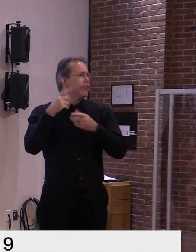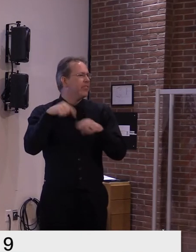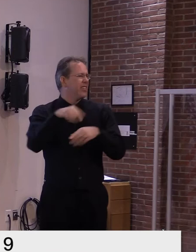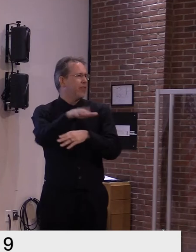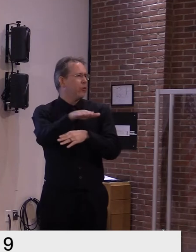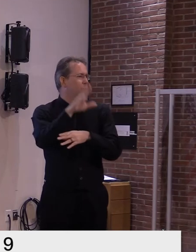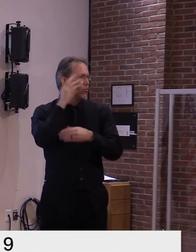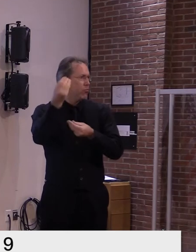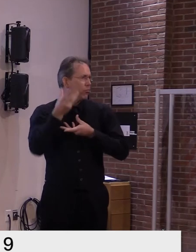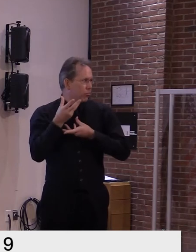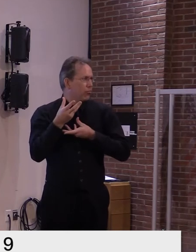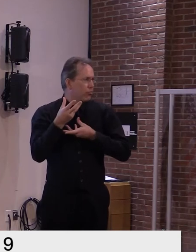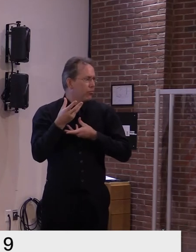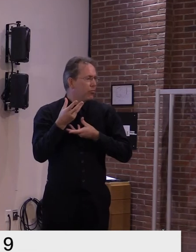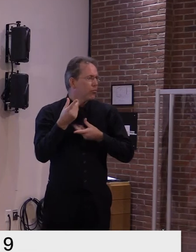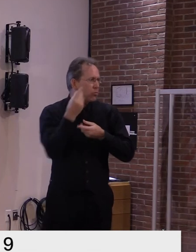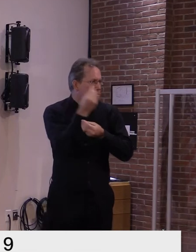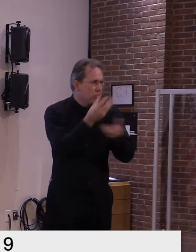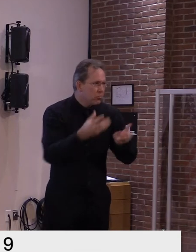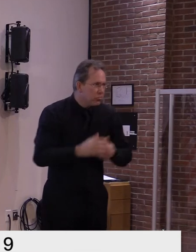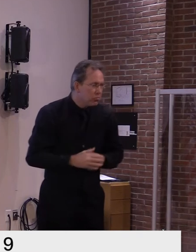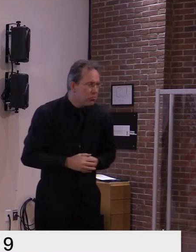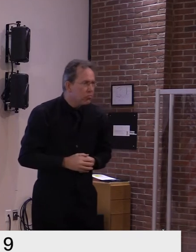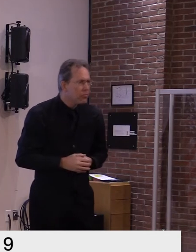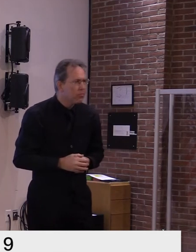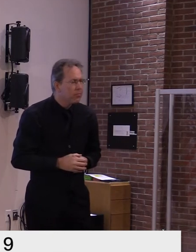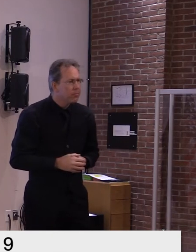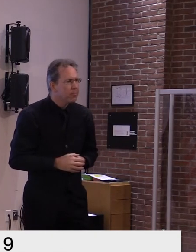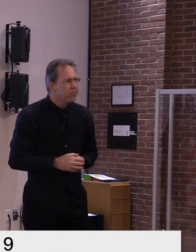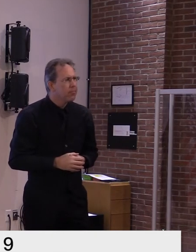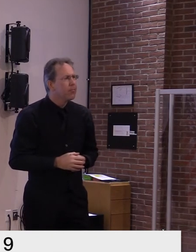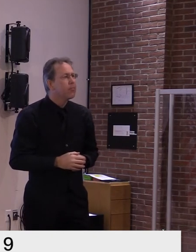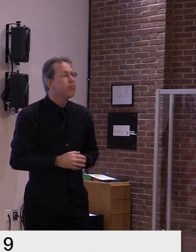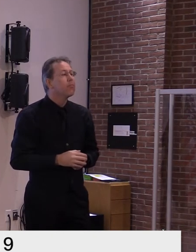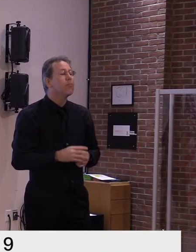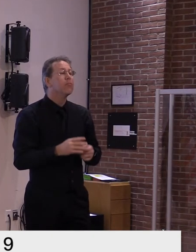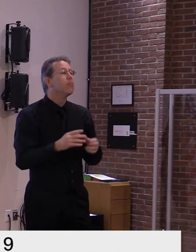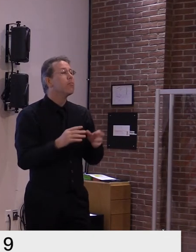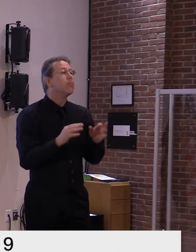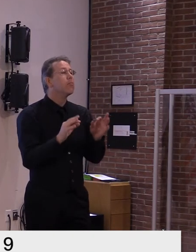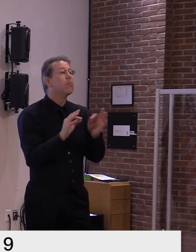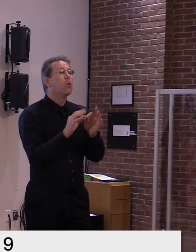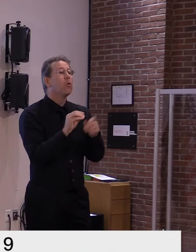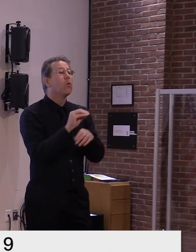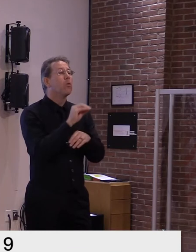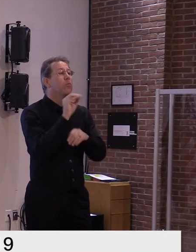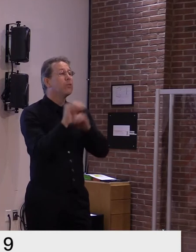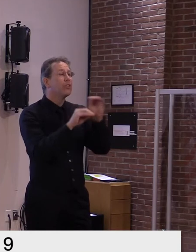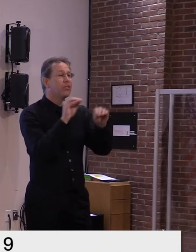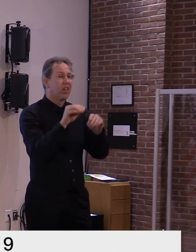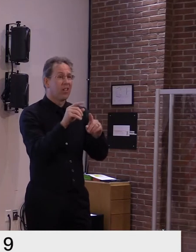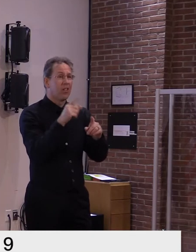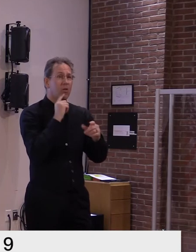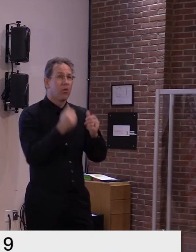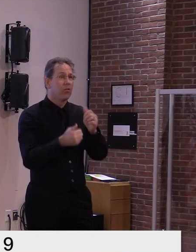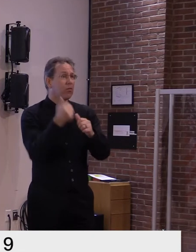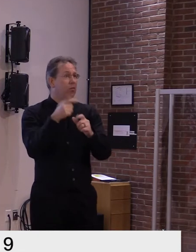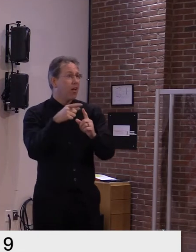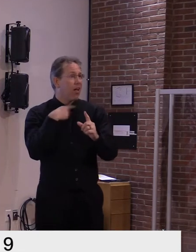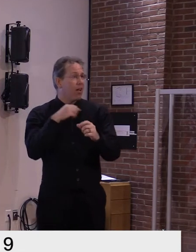of the positives, the vast majority of the positives our staff,